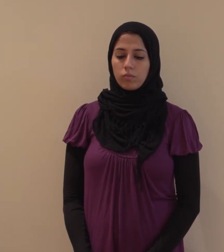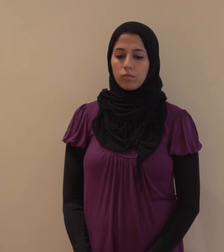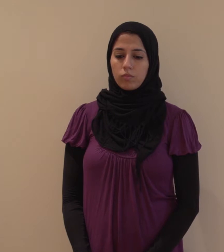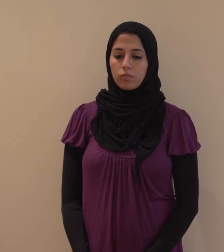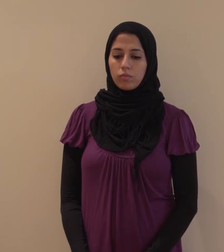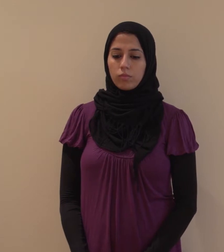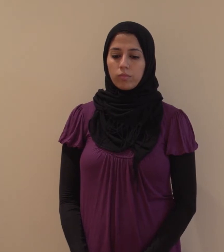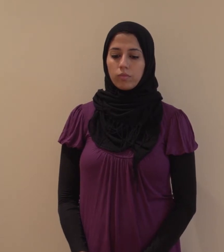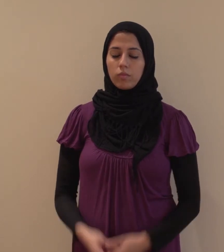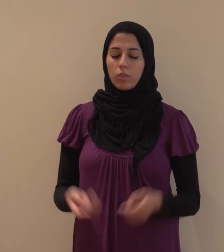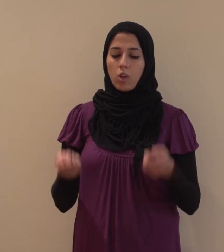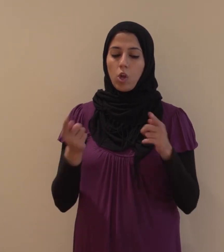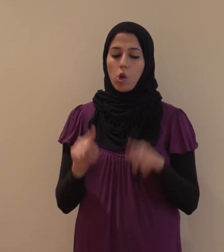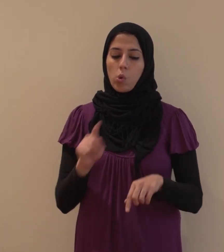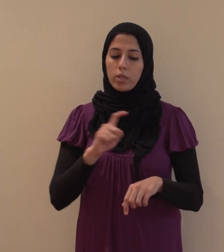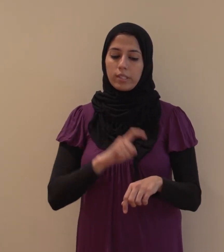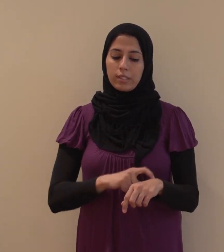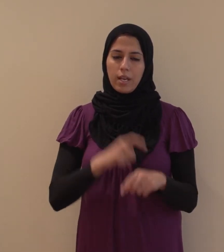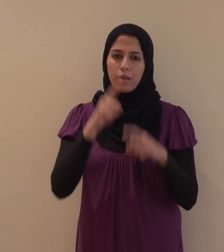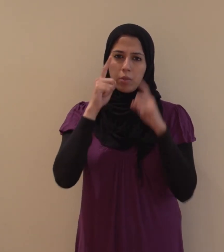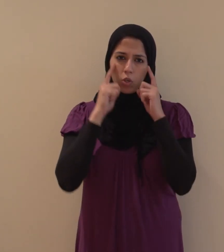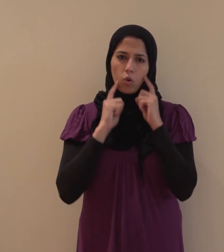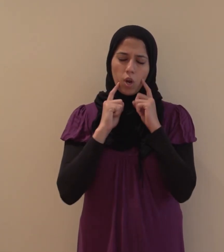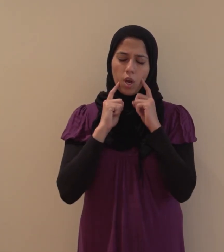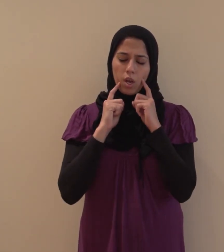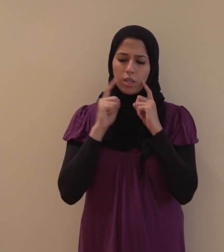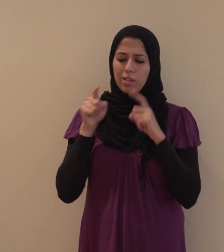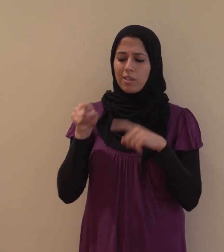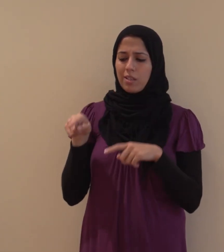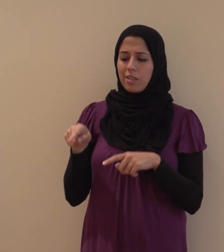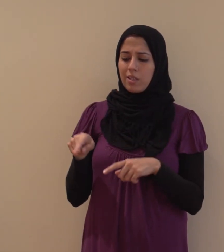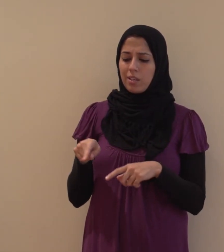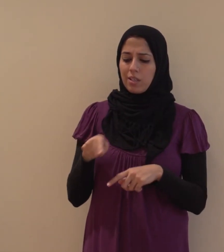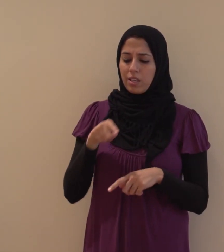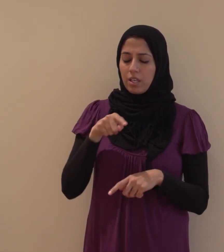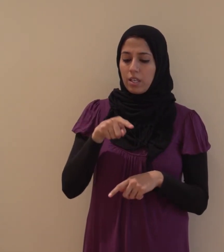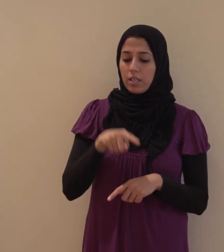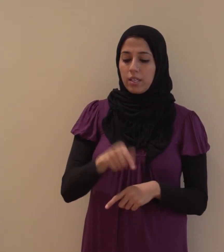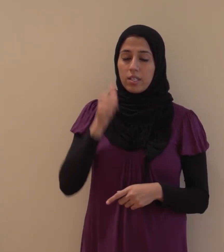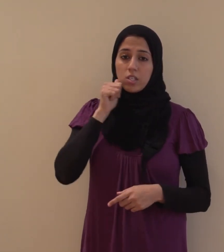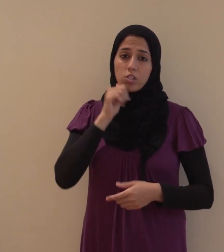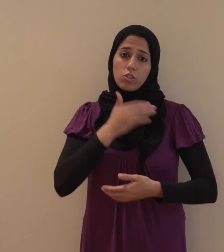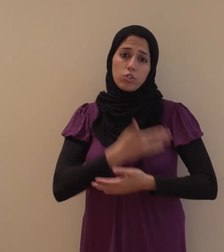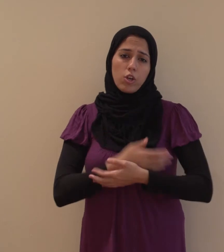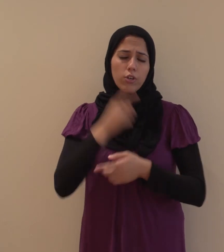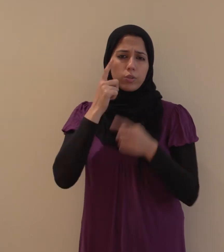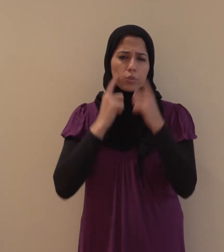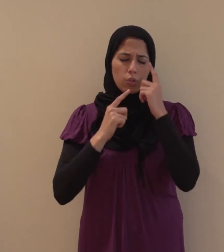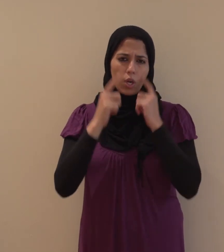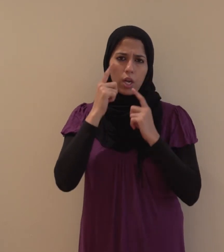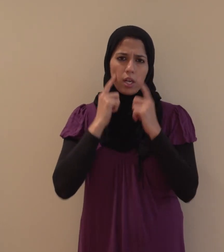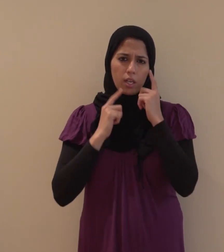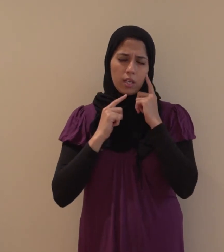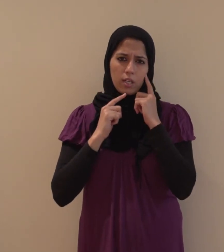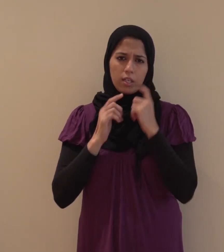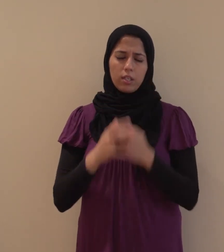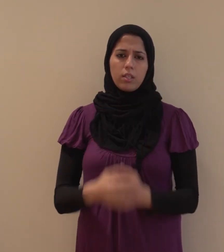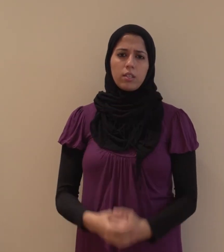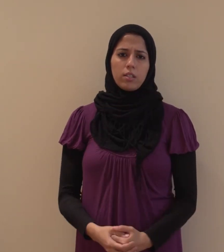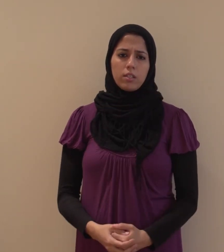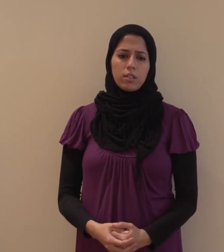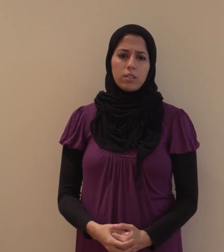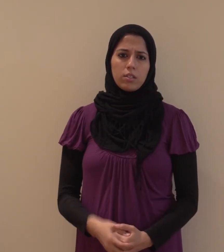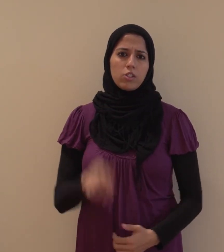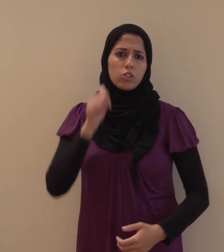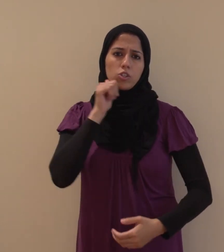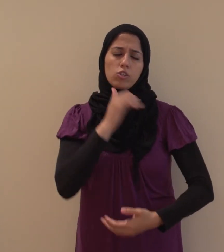when he was asked, "My daughter, do not cry, for I have, about that." So he said to his daughter, "My daughter, do not